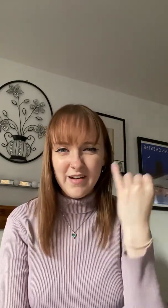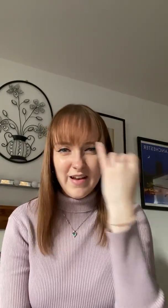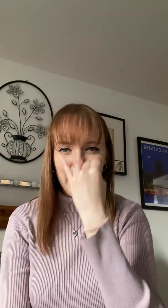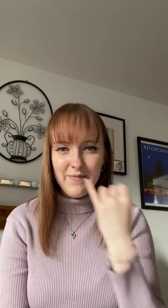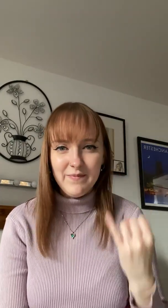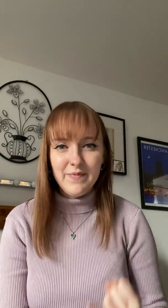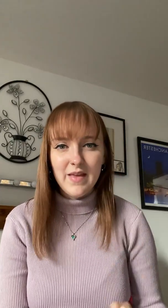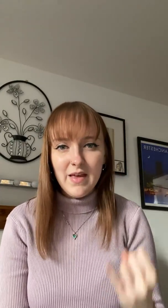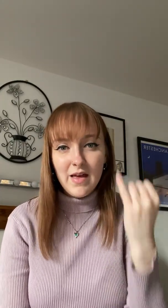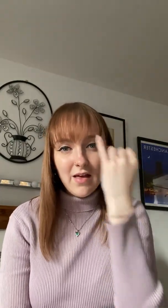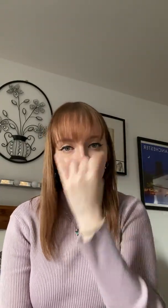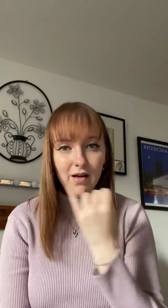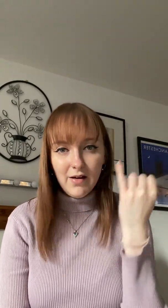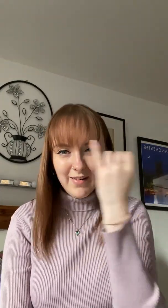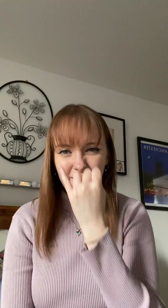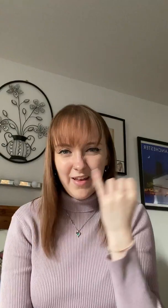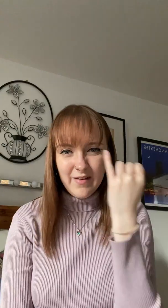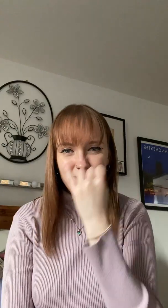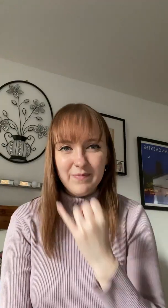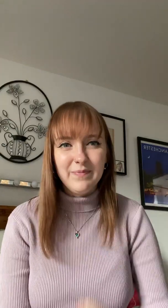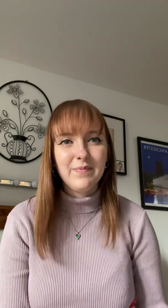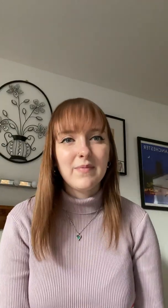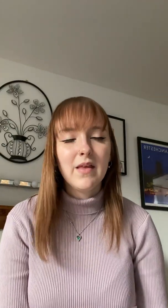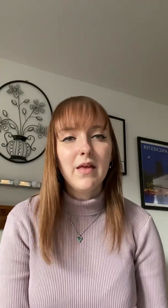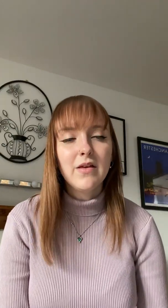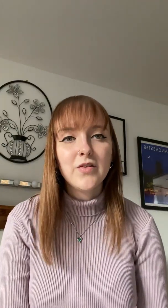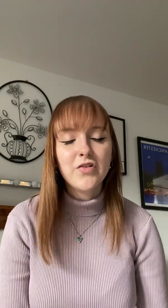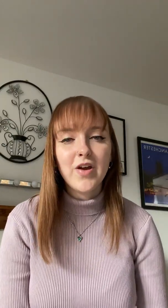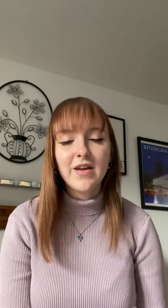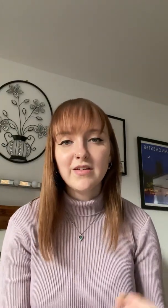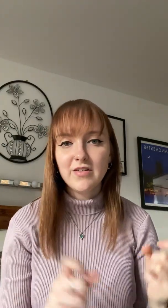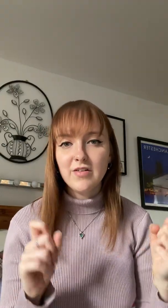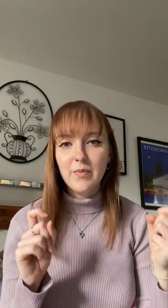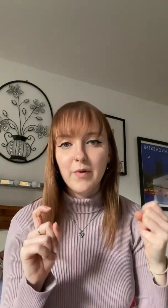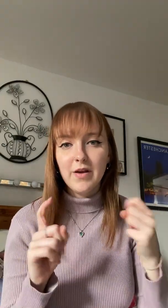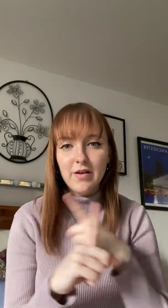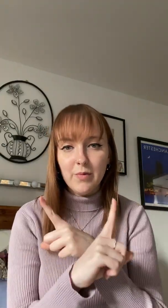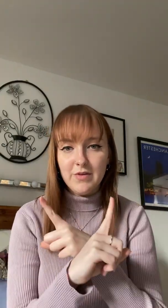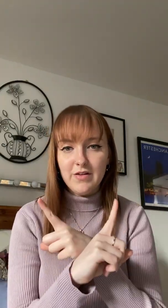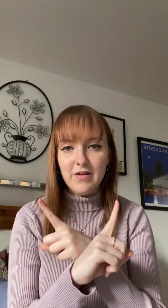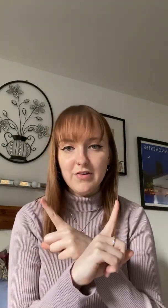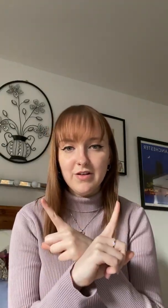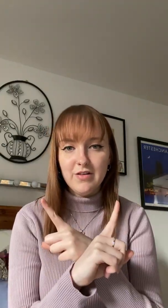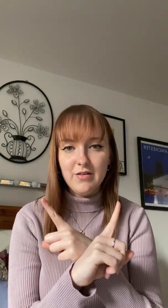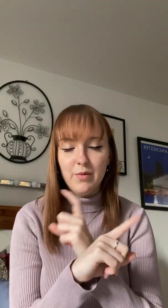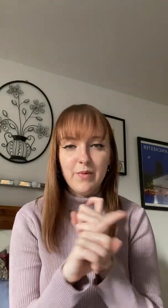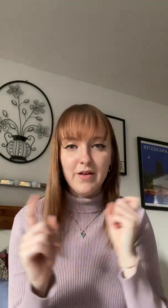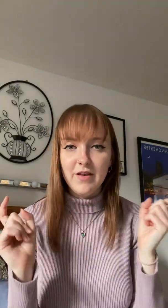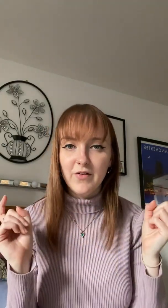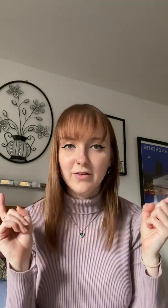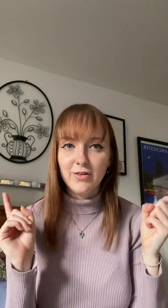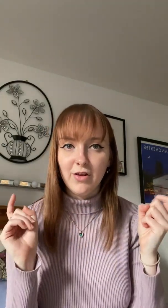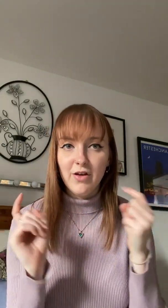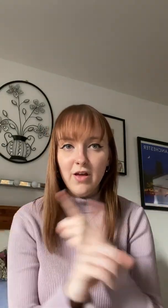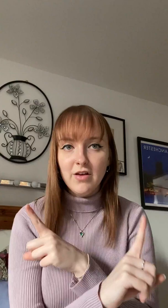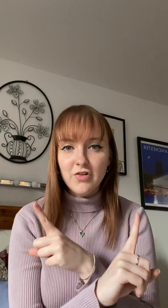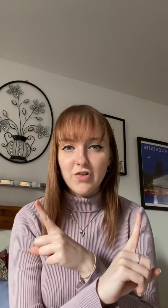ugly, ugly. Strange, you point in opposite directions, one behind the other, so